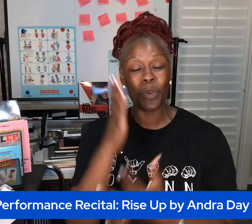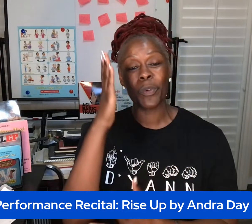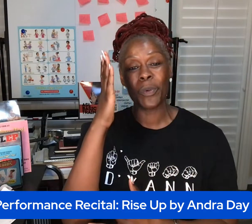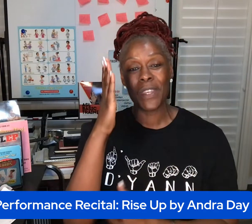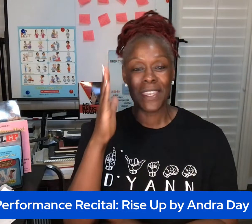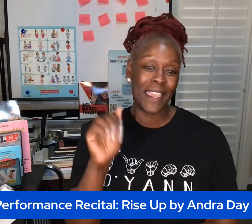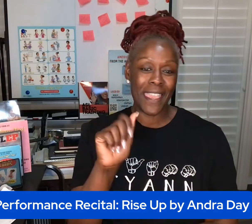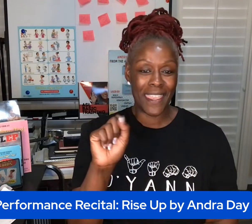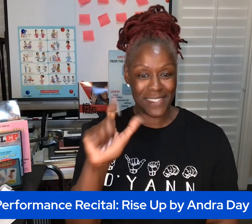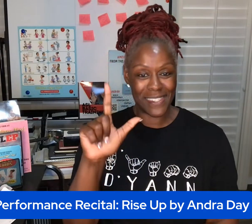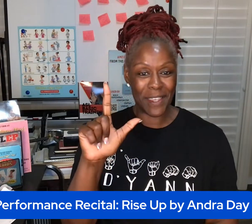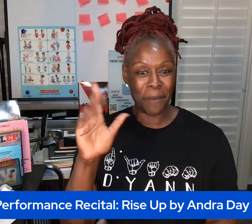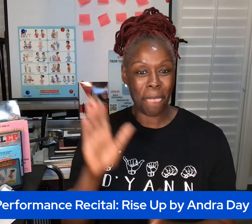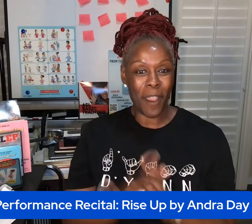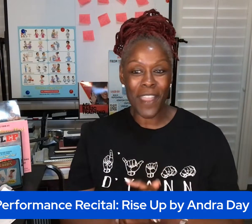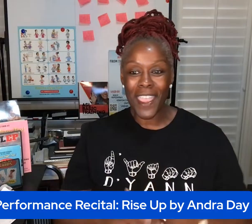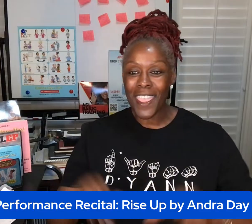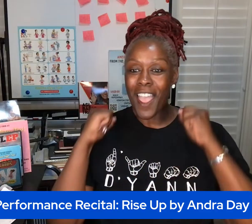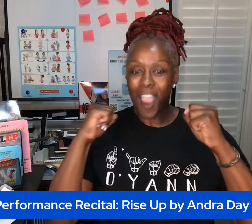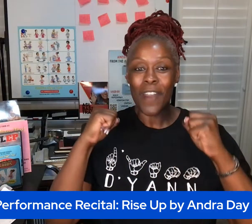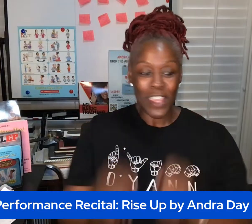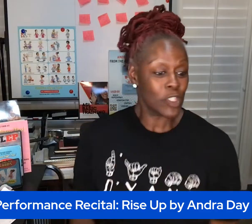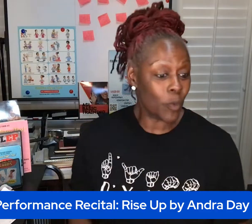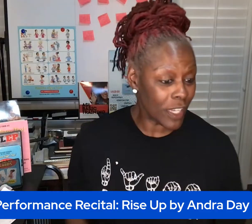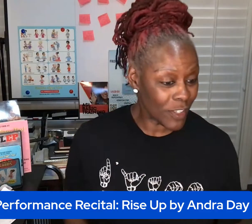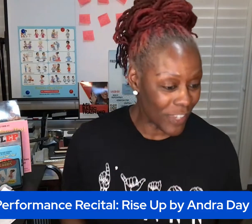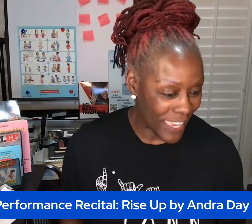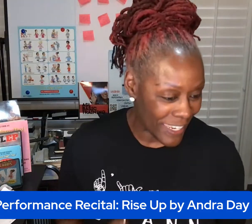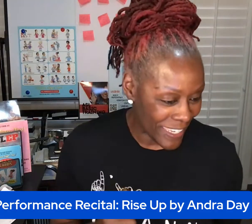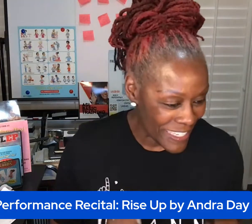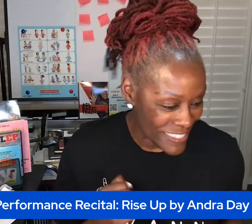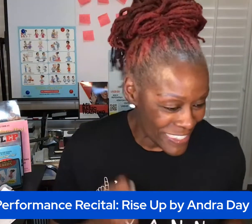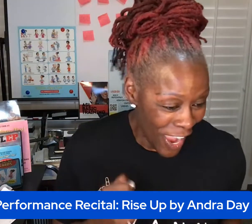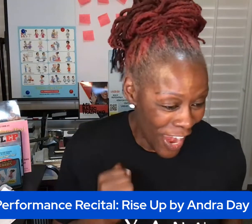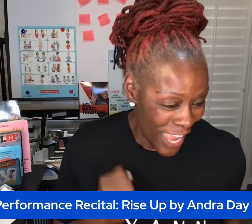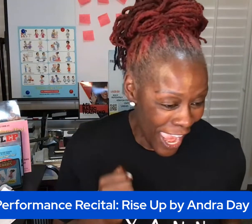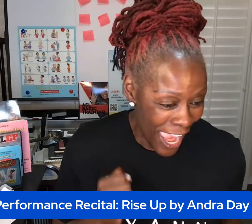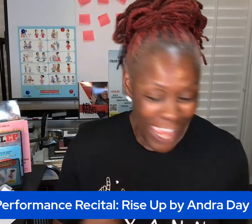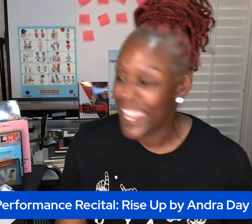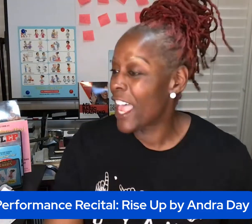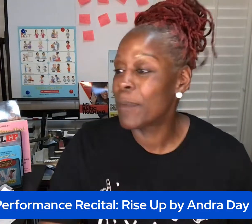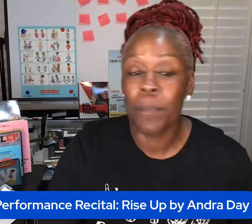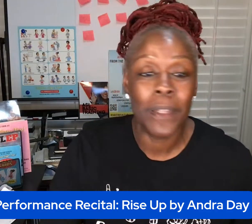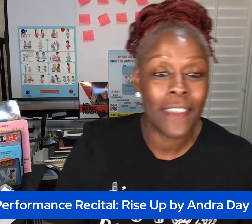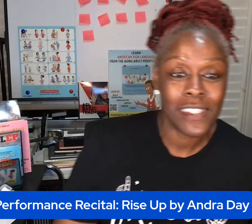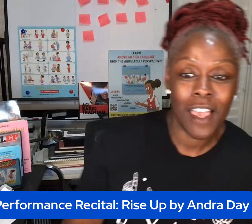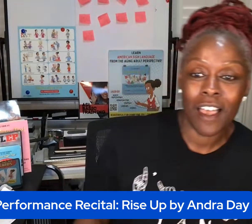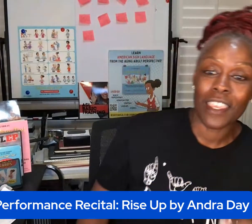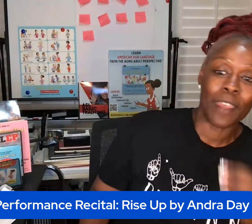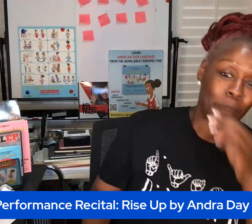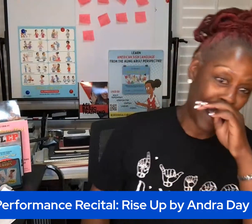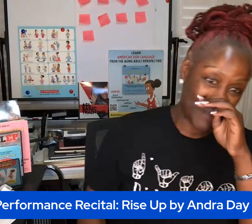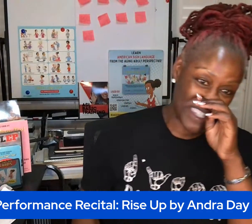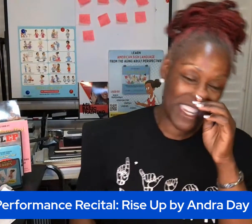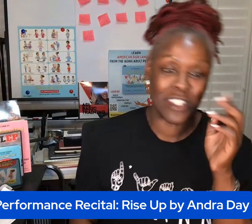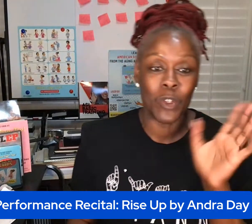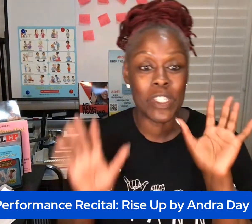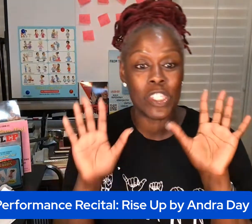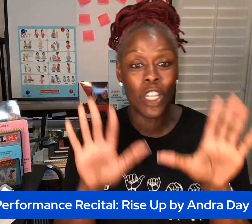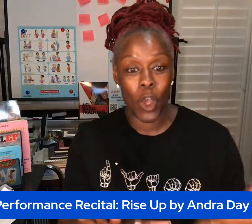through ASL. All right. All right. So we're going to go ahead and get started. I'm going to play the song, and I'm just going to do it slow